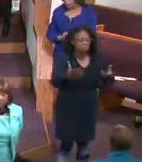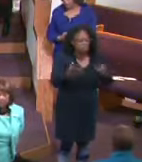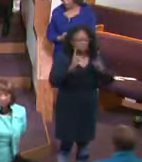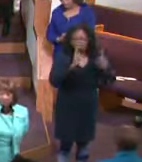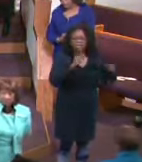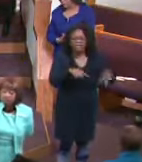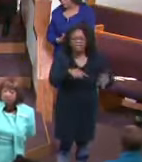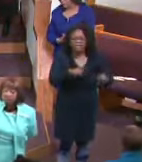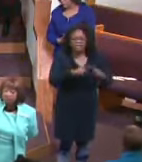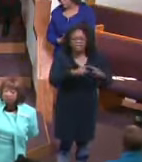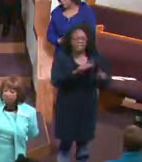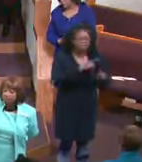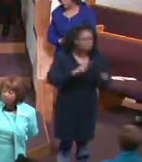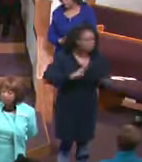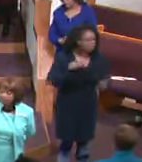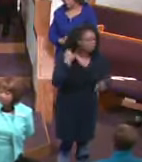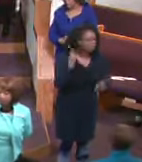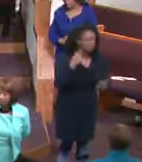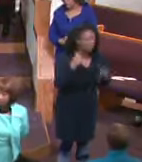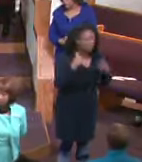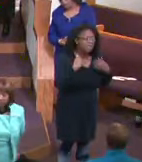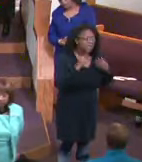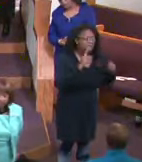But the Lord always has an answer.